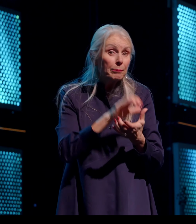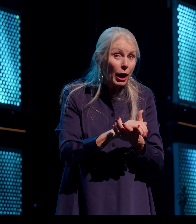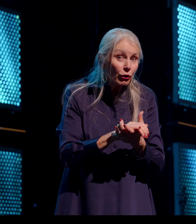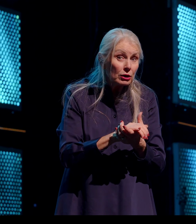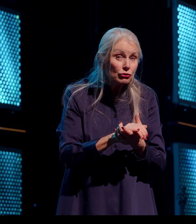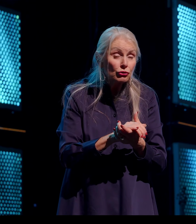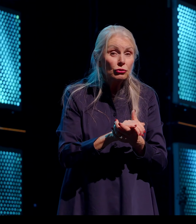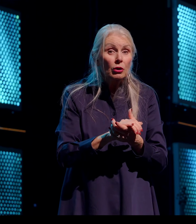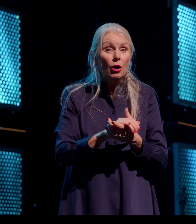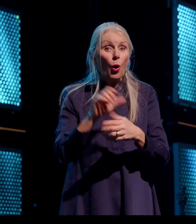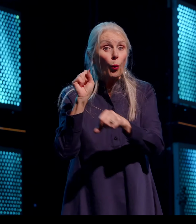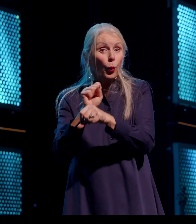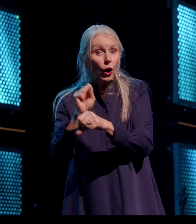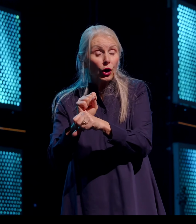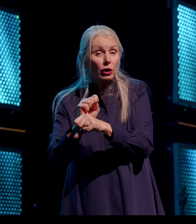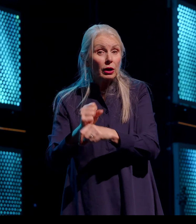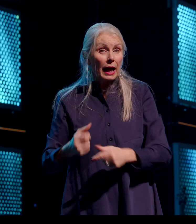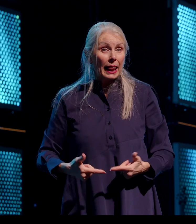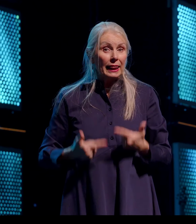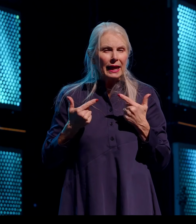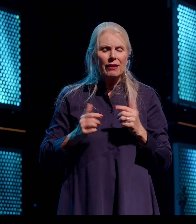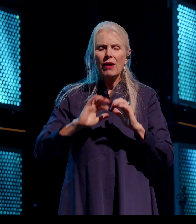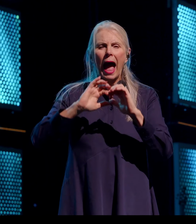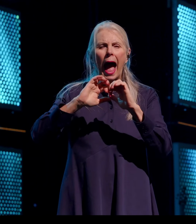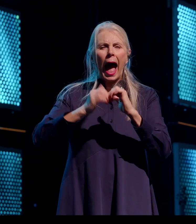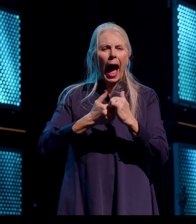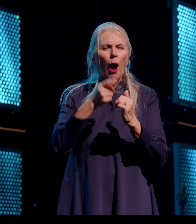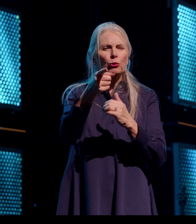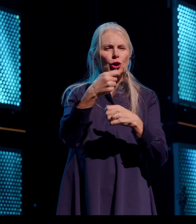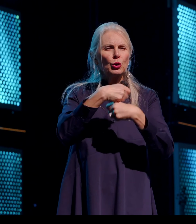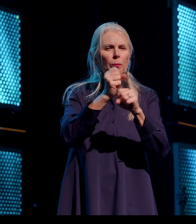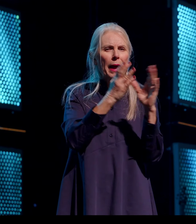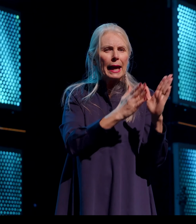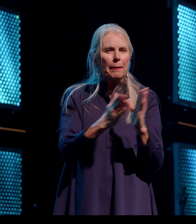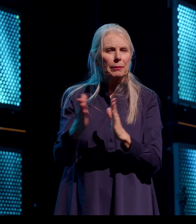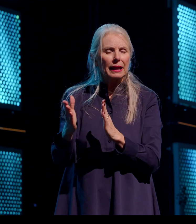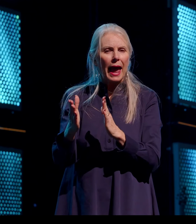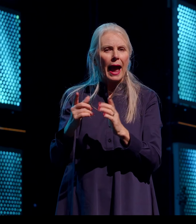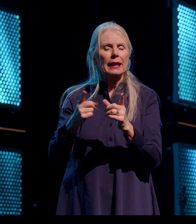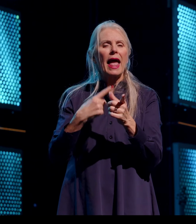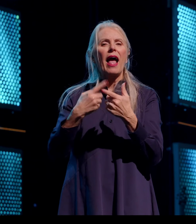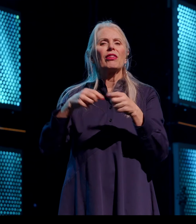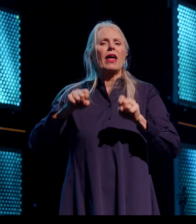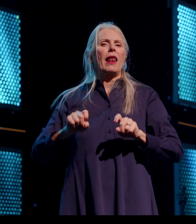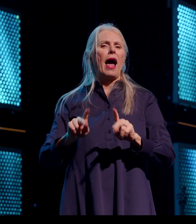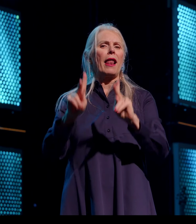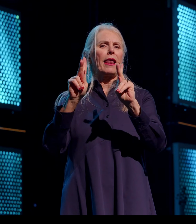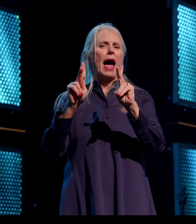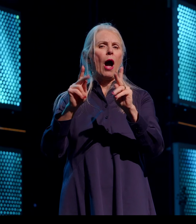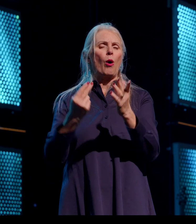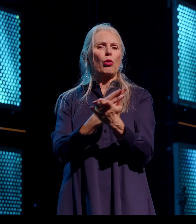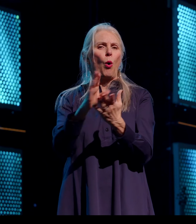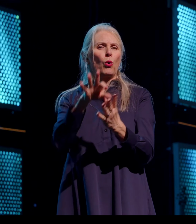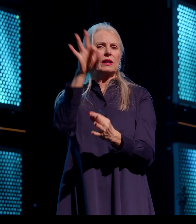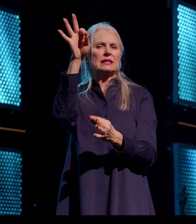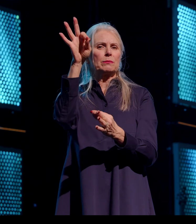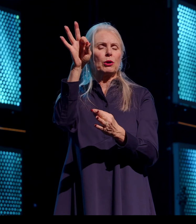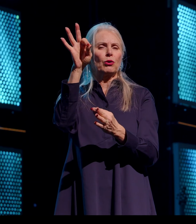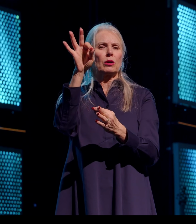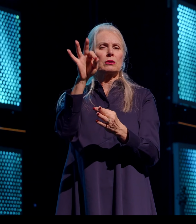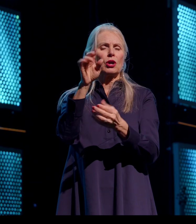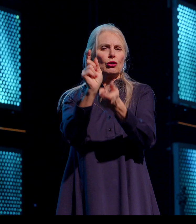live. You know, how do we make plans and then allow the Spirit to redirect? I think there's one illustration. I asked the